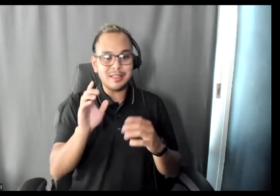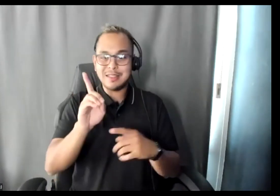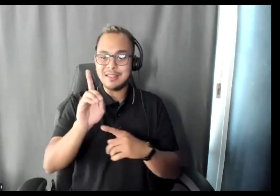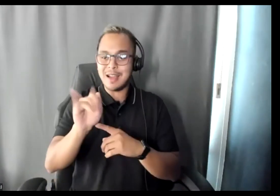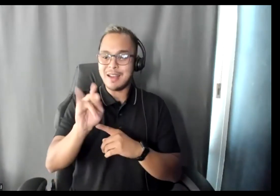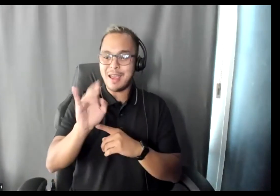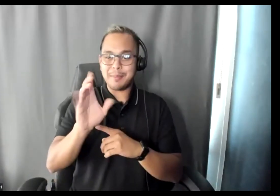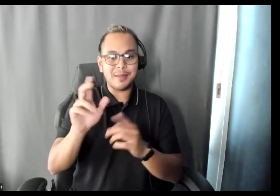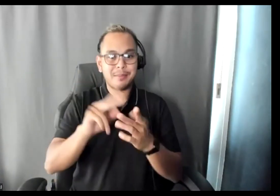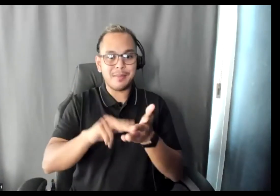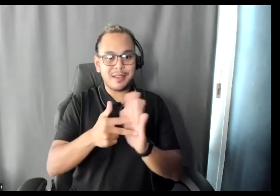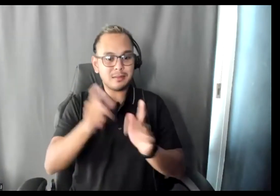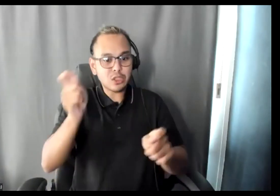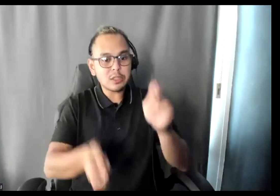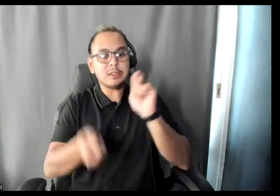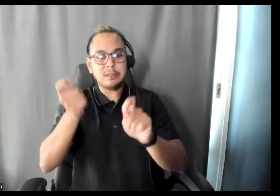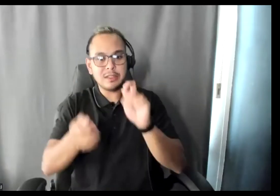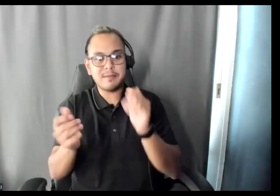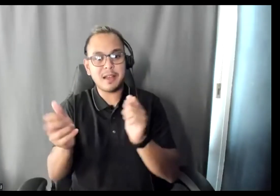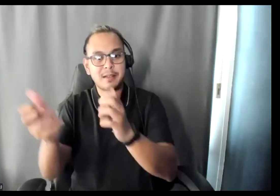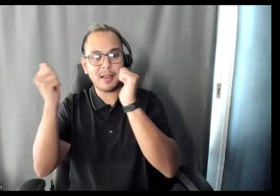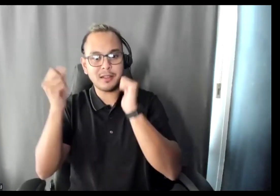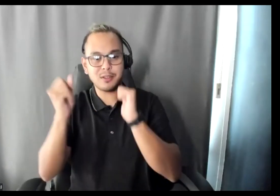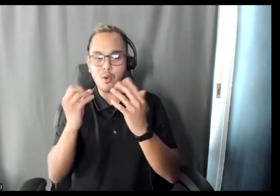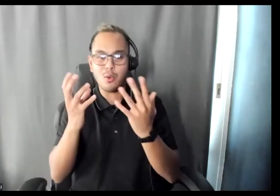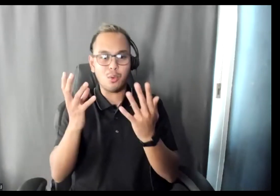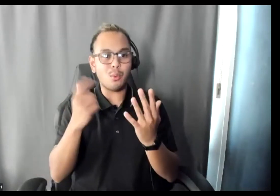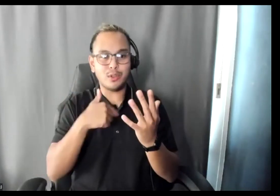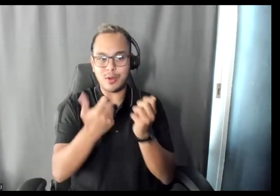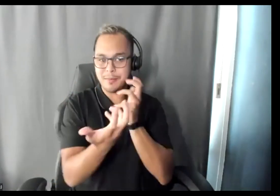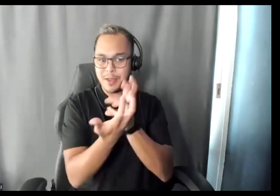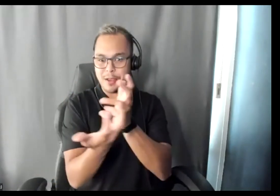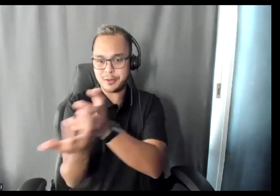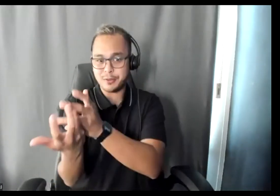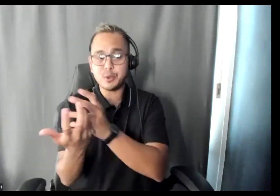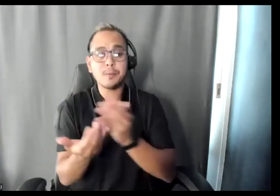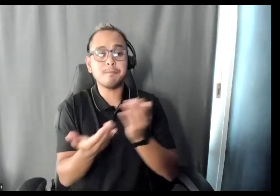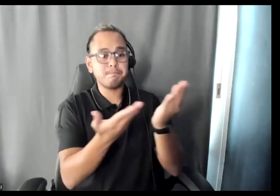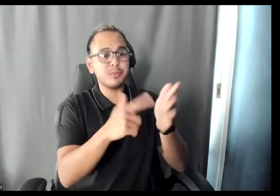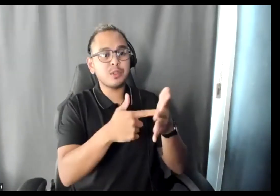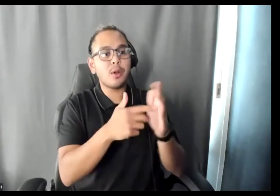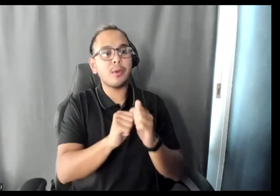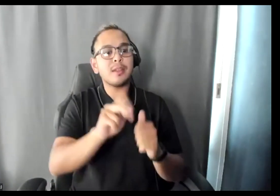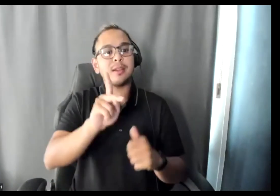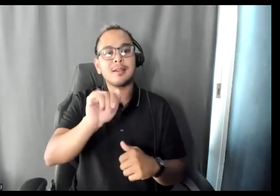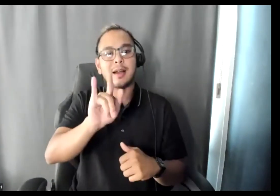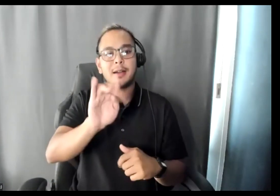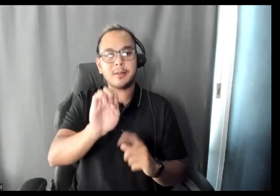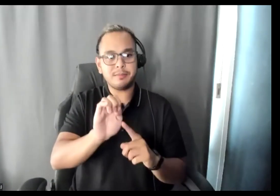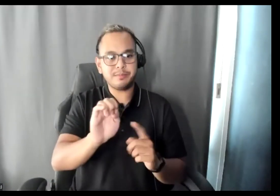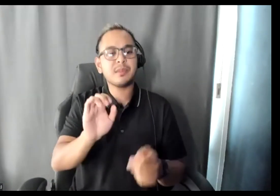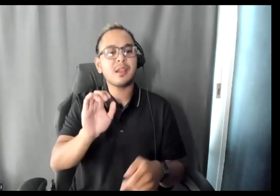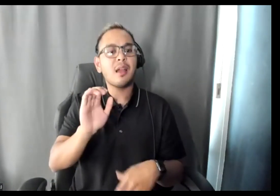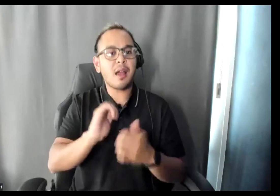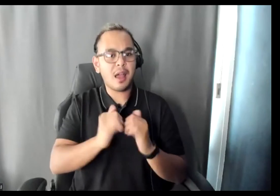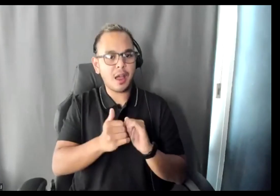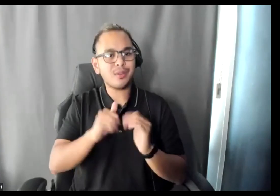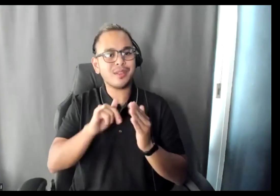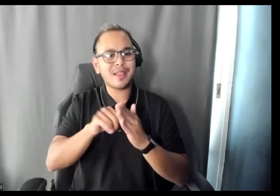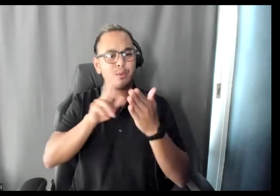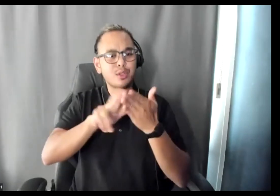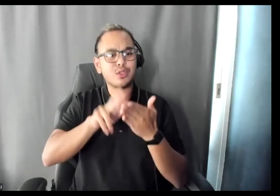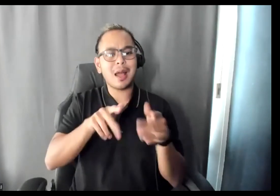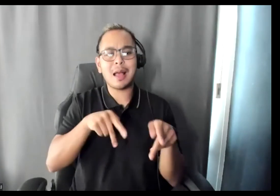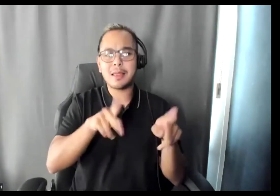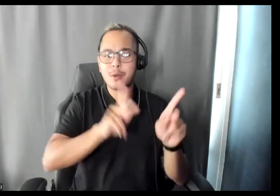and asking for those bold solutions. So Kyle, why don't we start with you just in terms of how this research will allow people to answer some